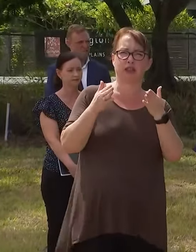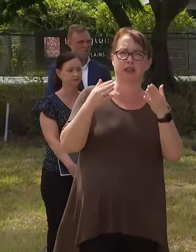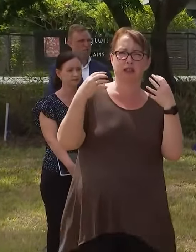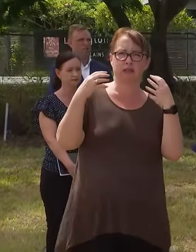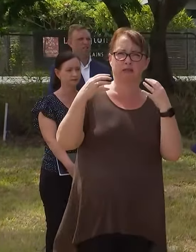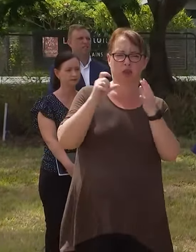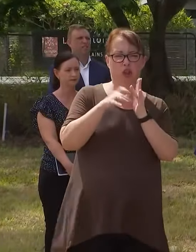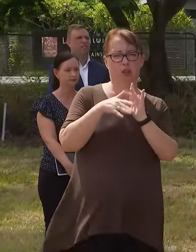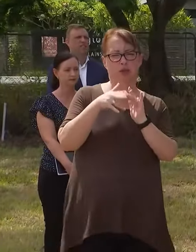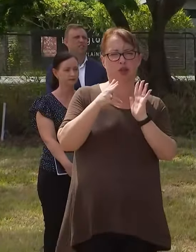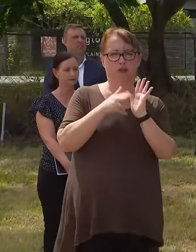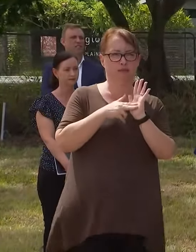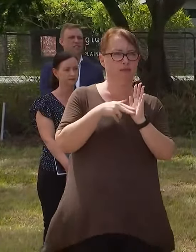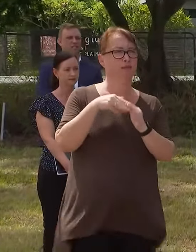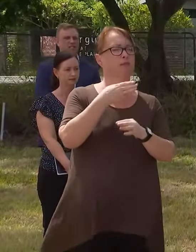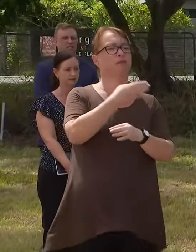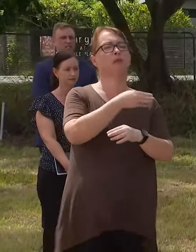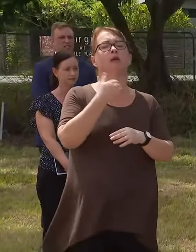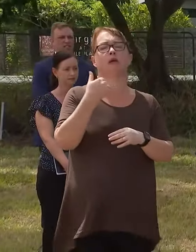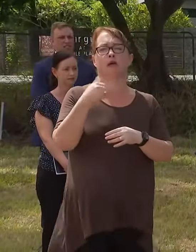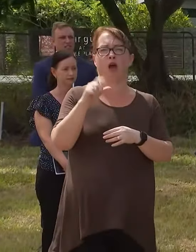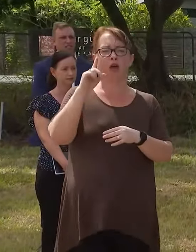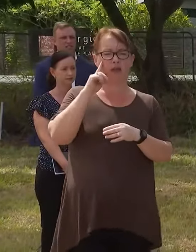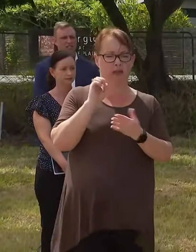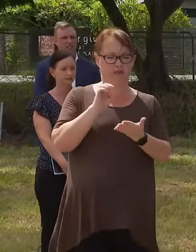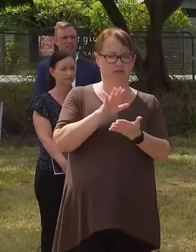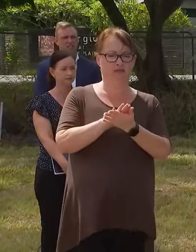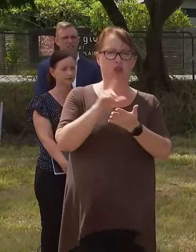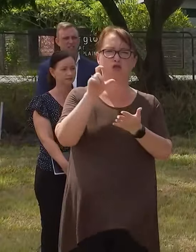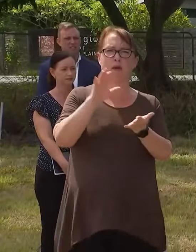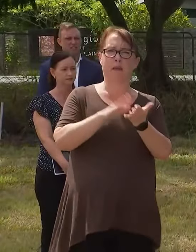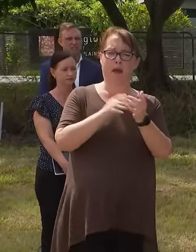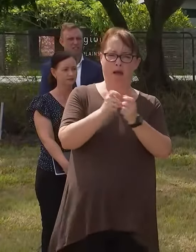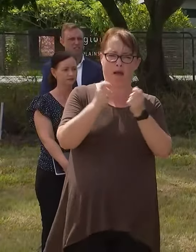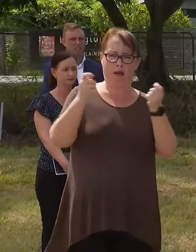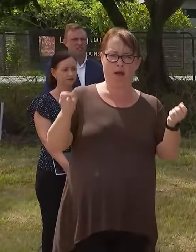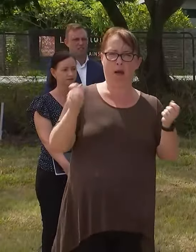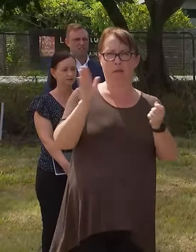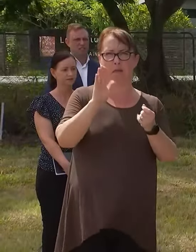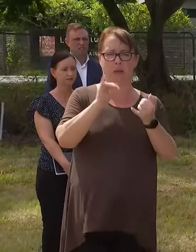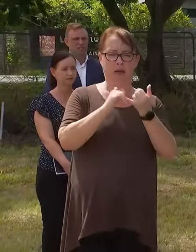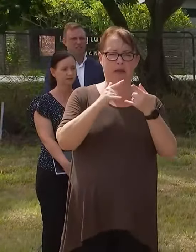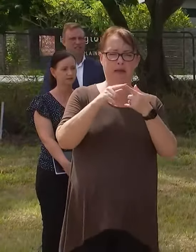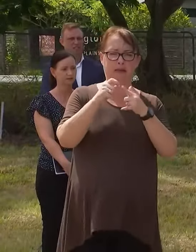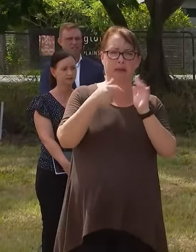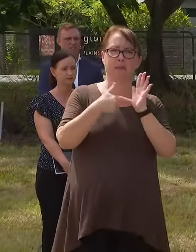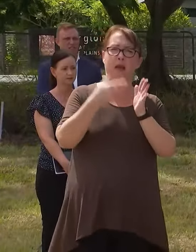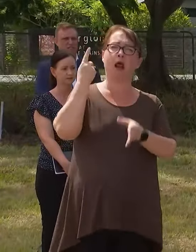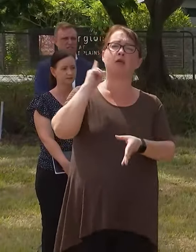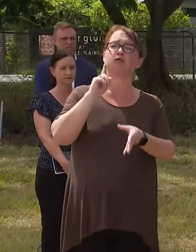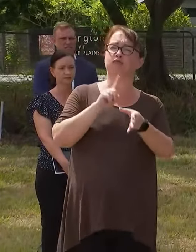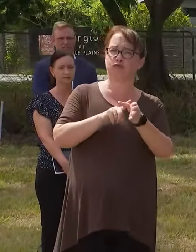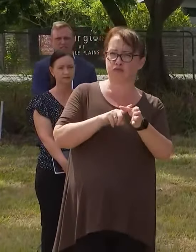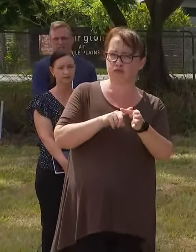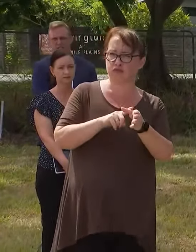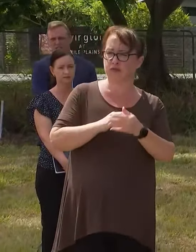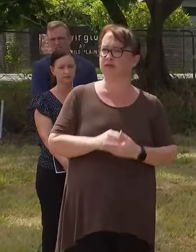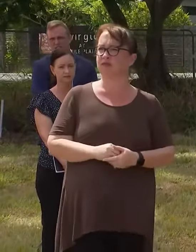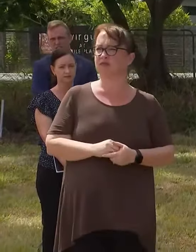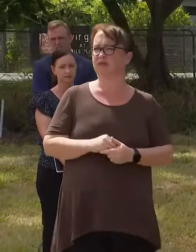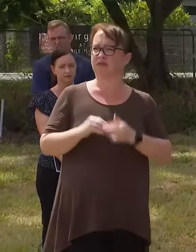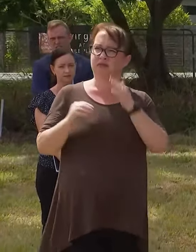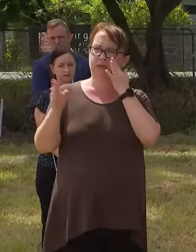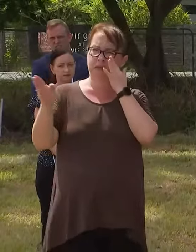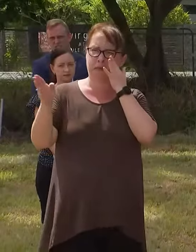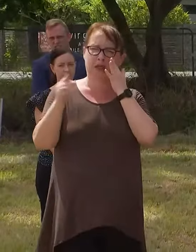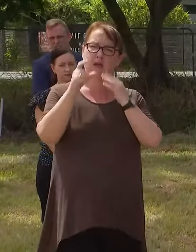think there was a report in the Courier Mail, I think from memory, it was around September last year. Was the person who brought you the